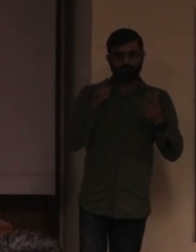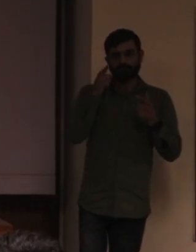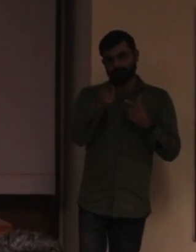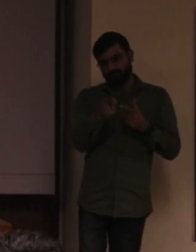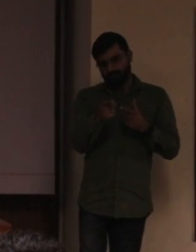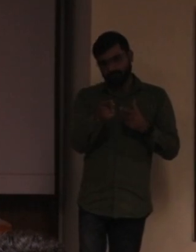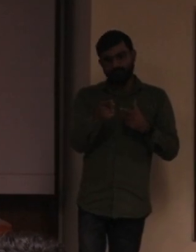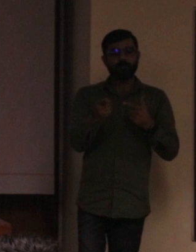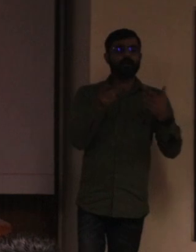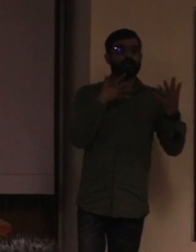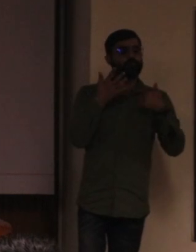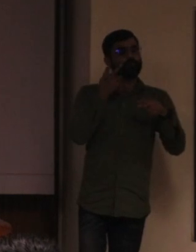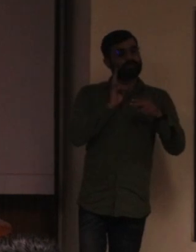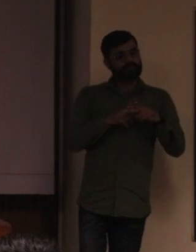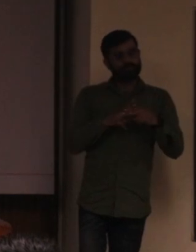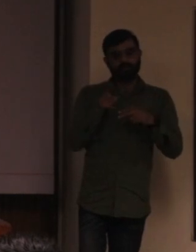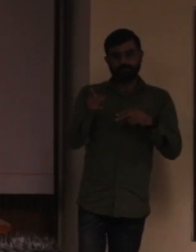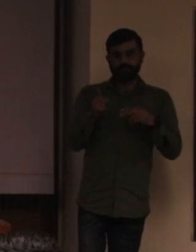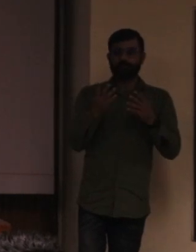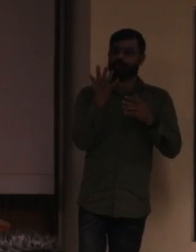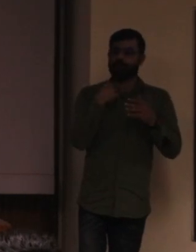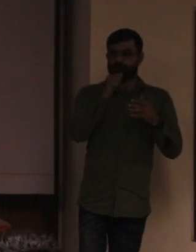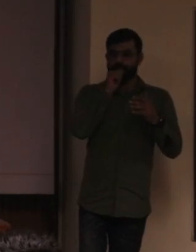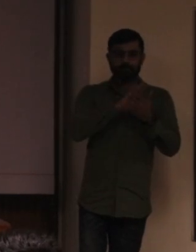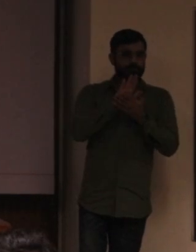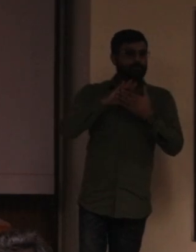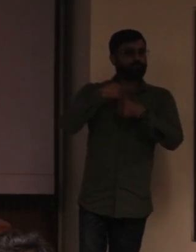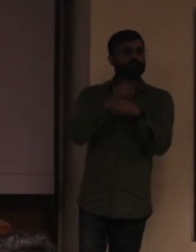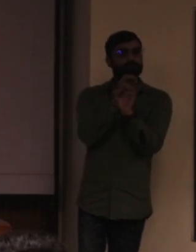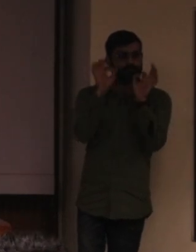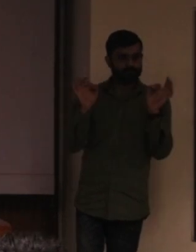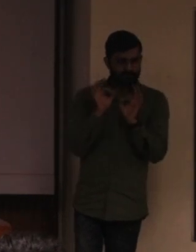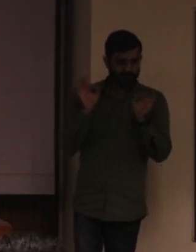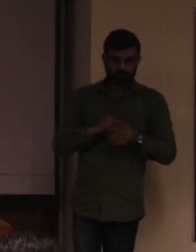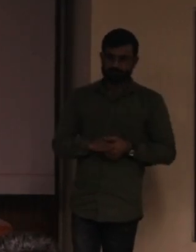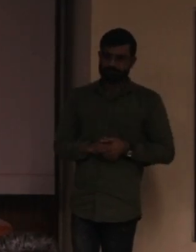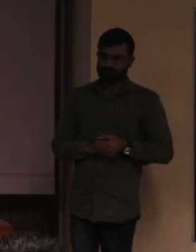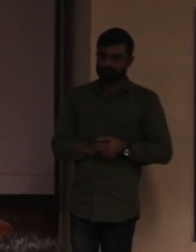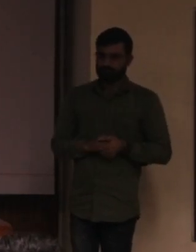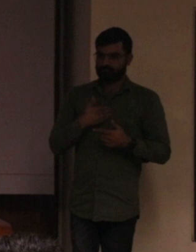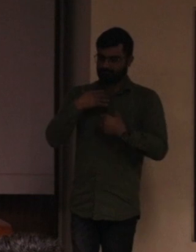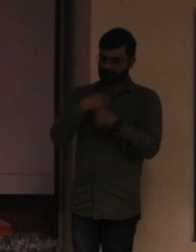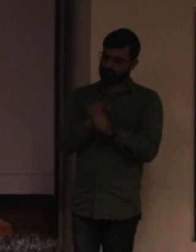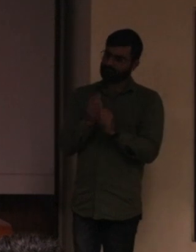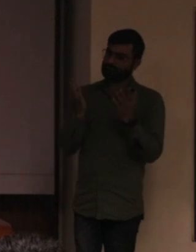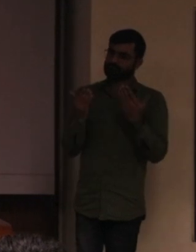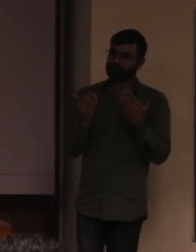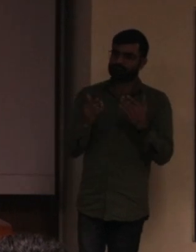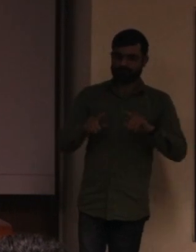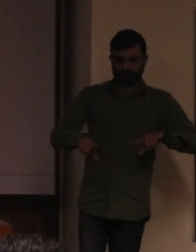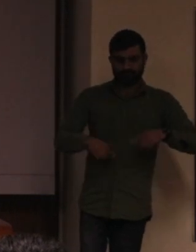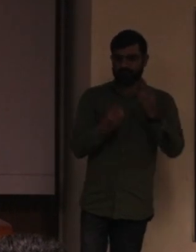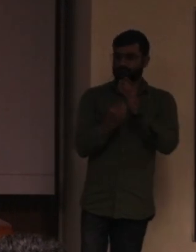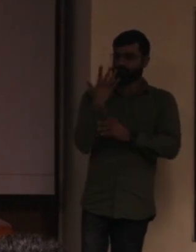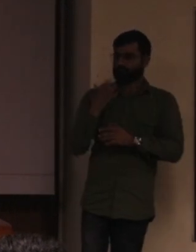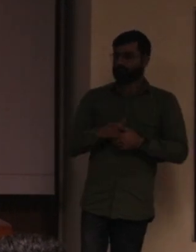is abiotic, but still that air and water nobody can make. What will make is plant.